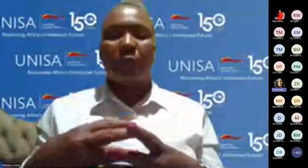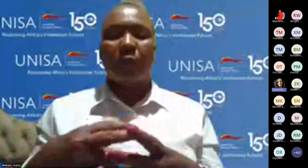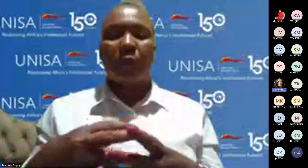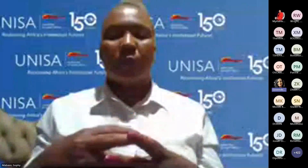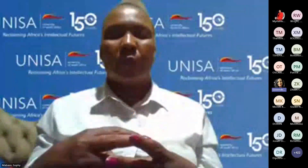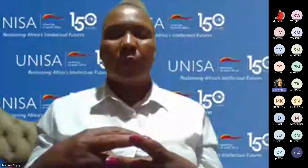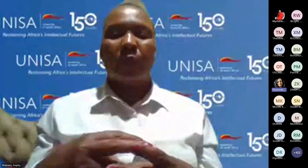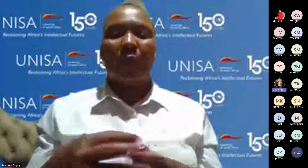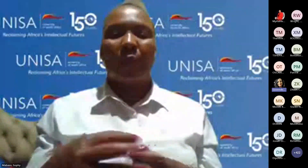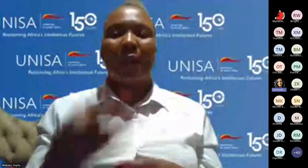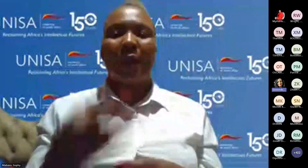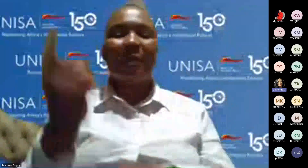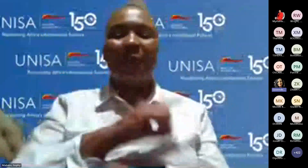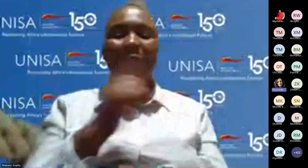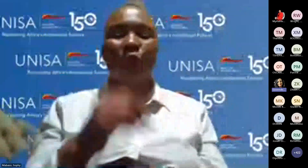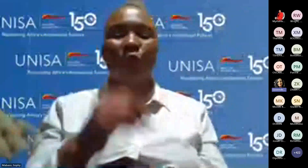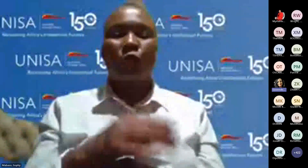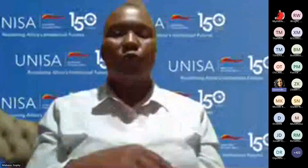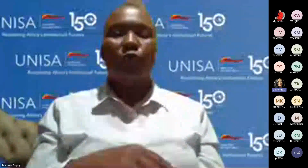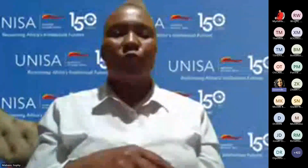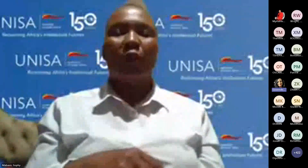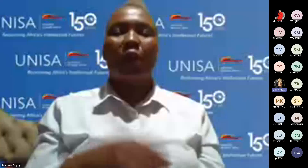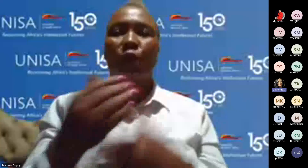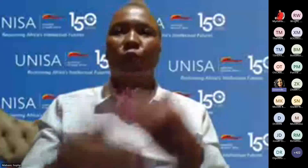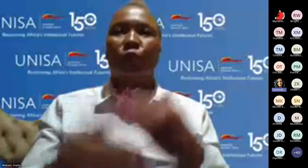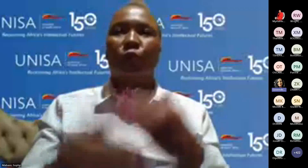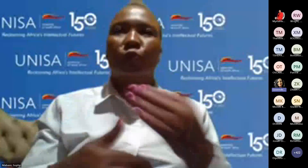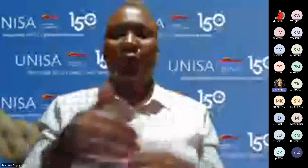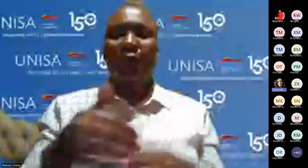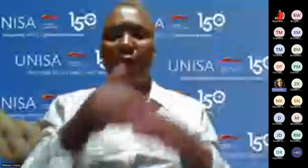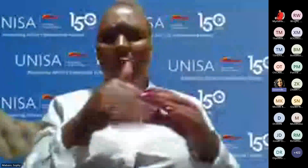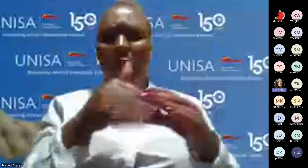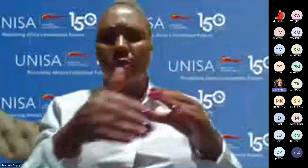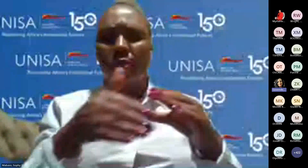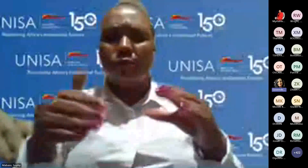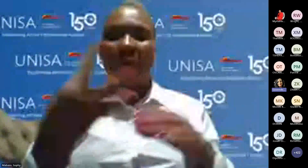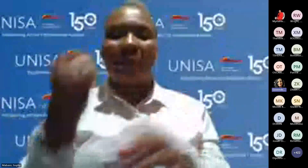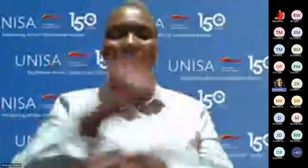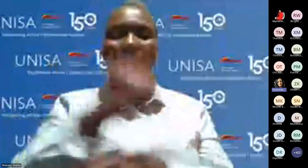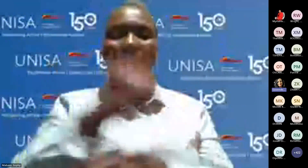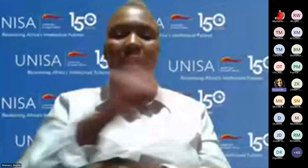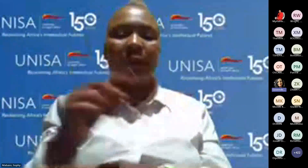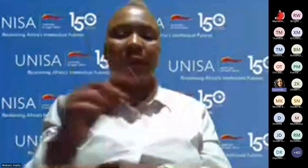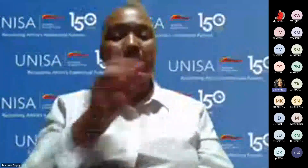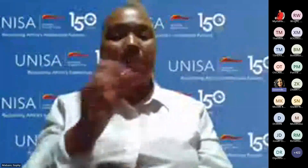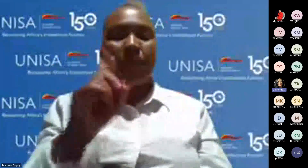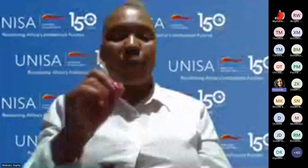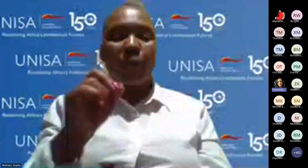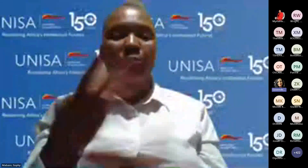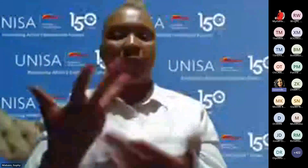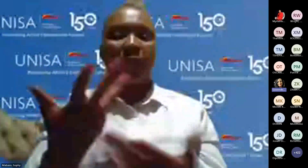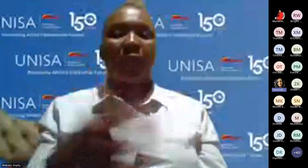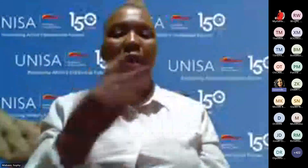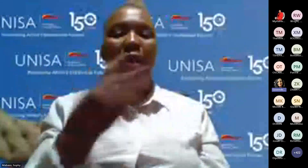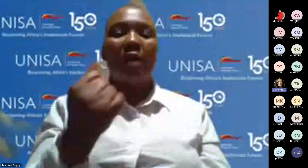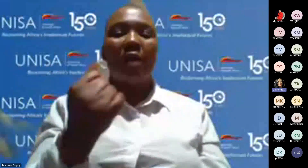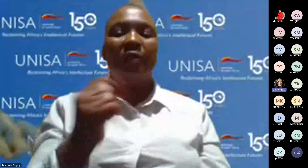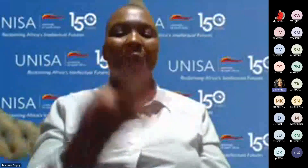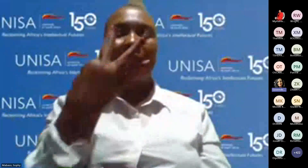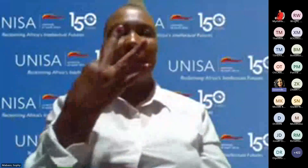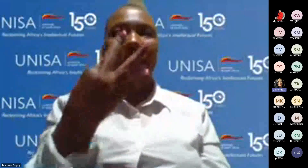3 days, day and night, sit continuously throughout the 3 days. What it means is that you have 3 days to